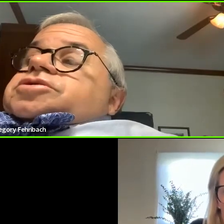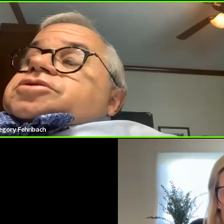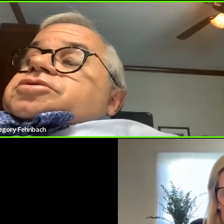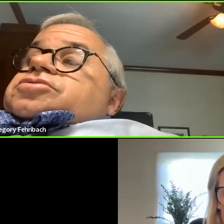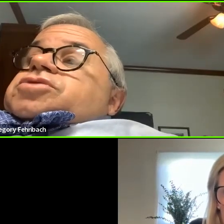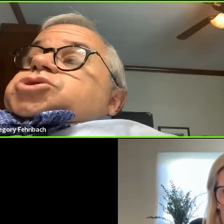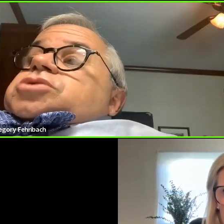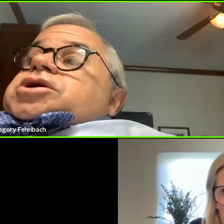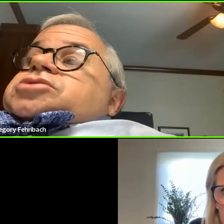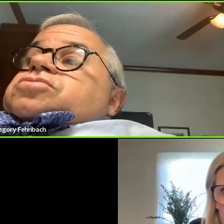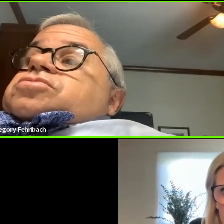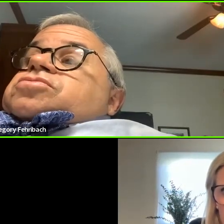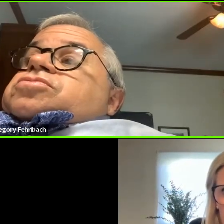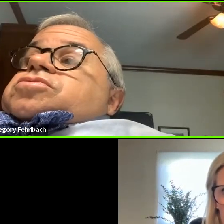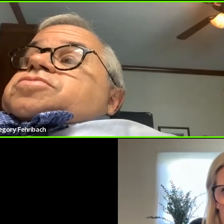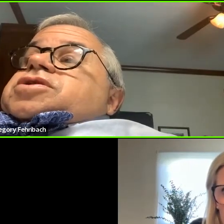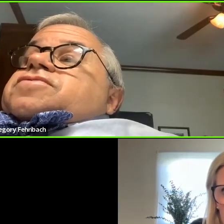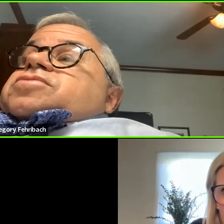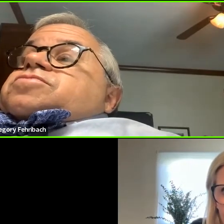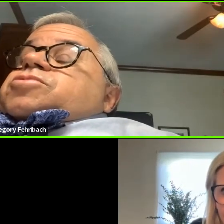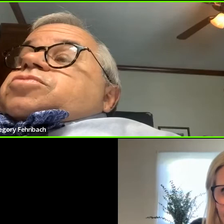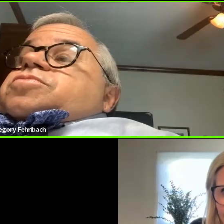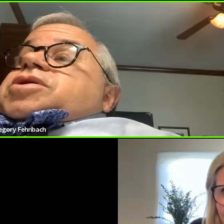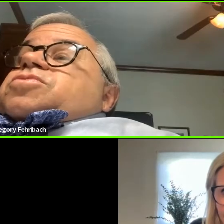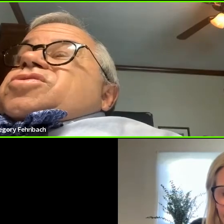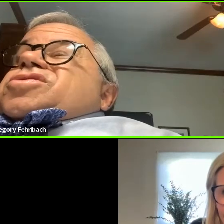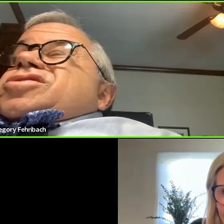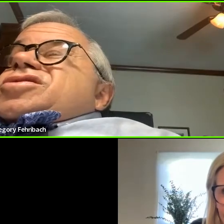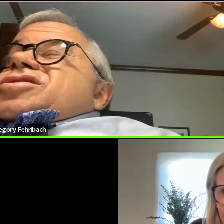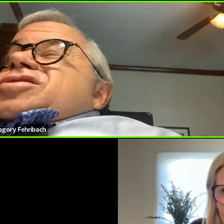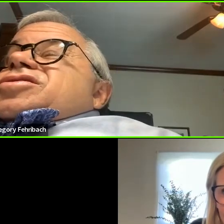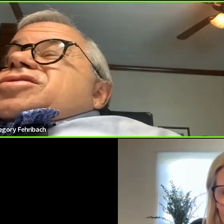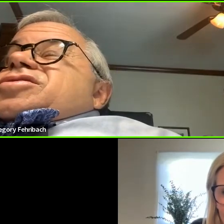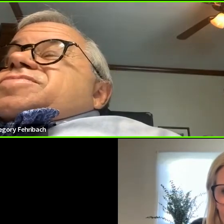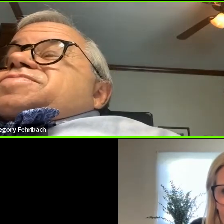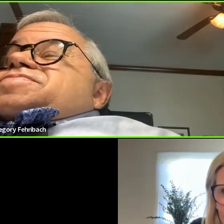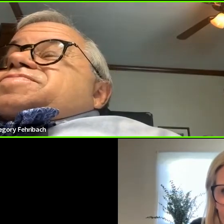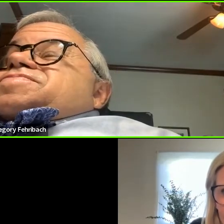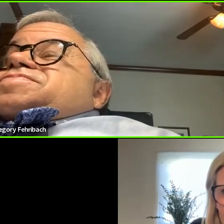please raise your hand or whatever, and we'll make it work.